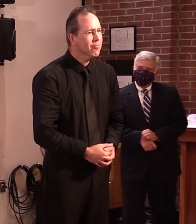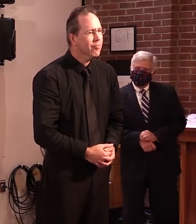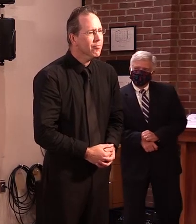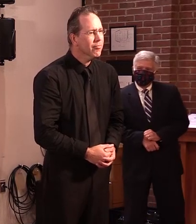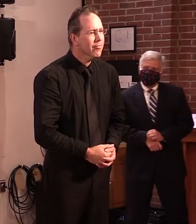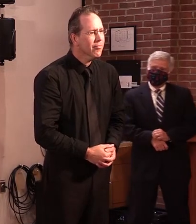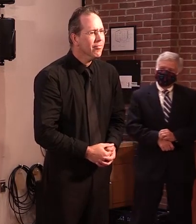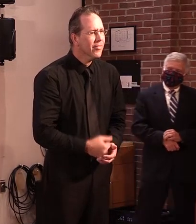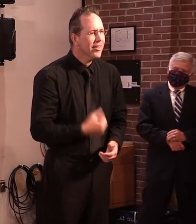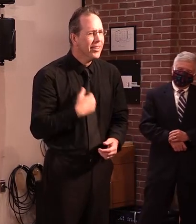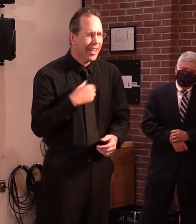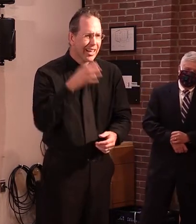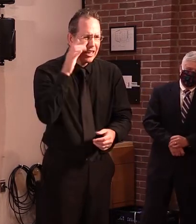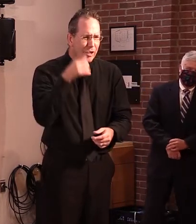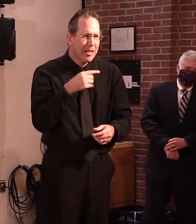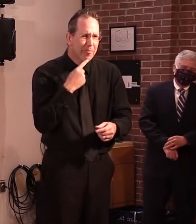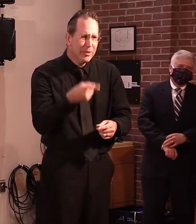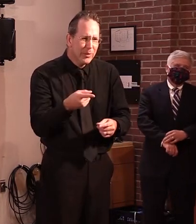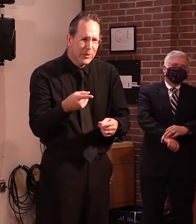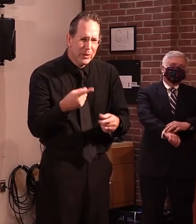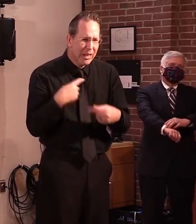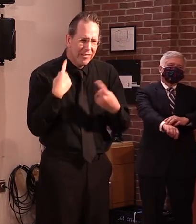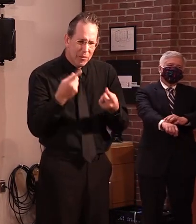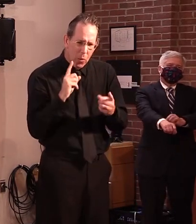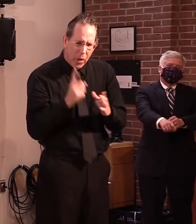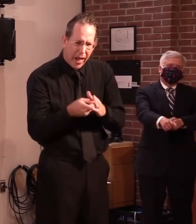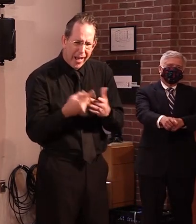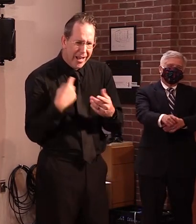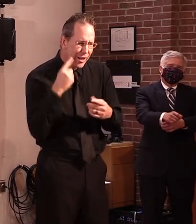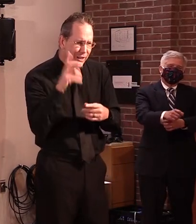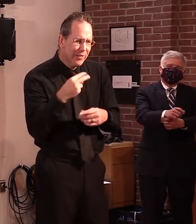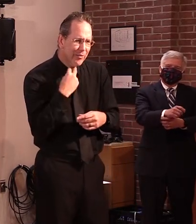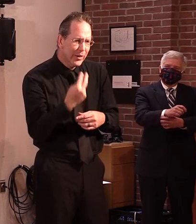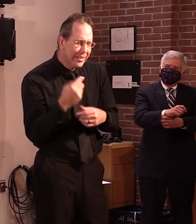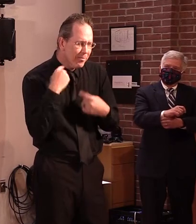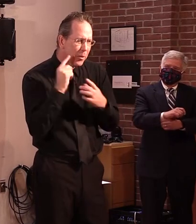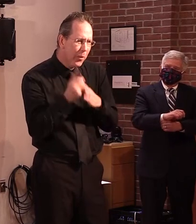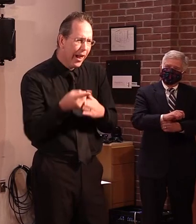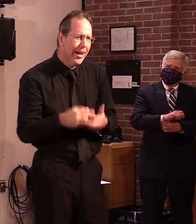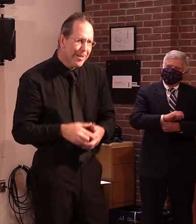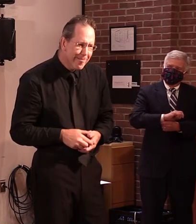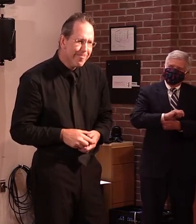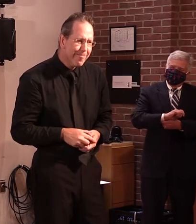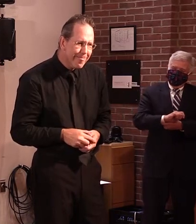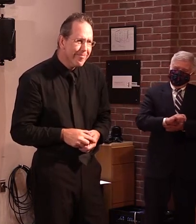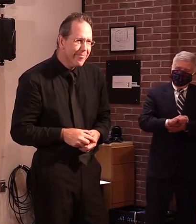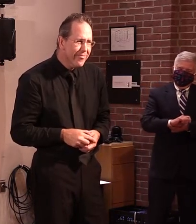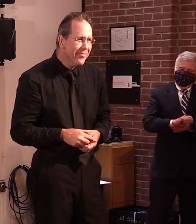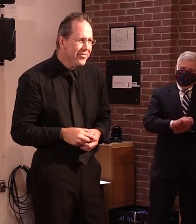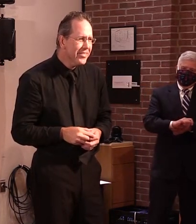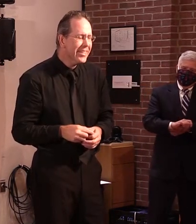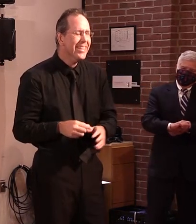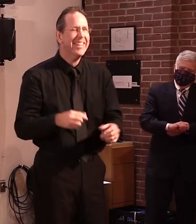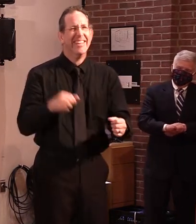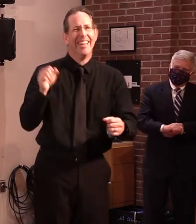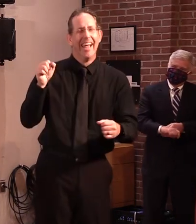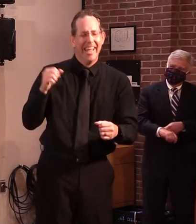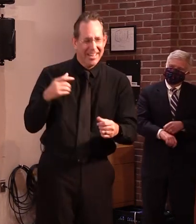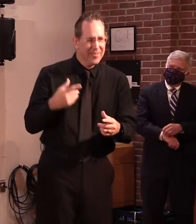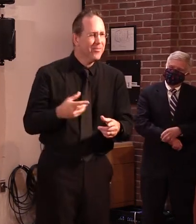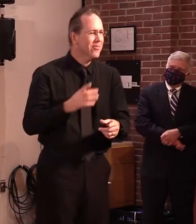if you were okay. Yeah, sure. I had a dog emergency. Thank you very much for your kind